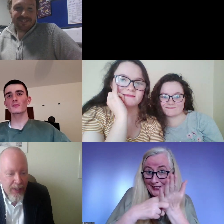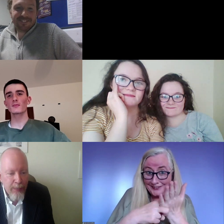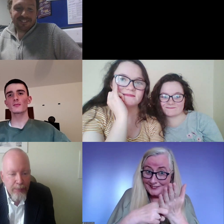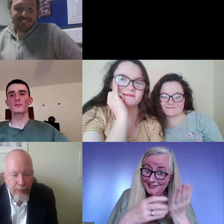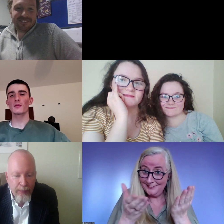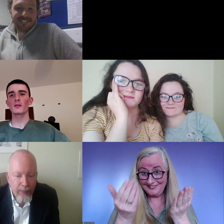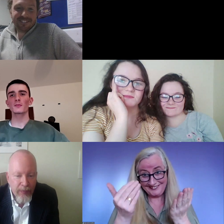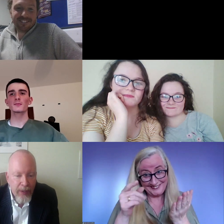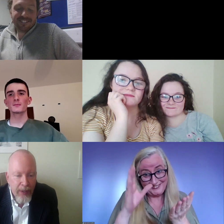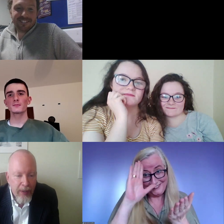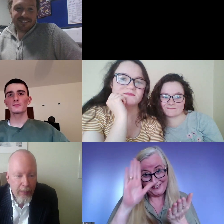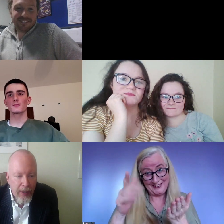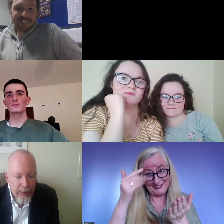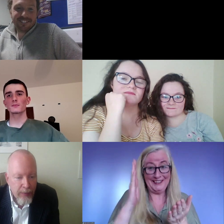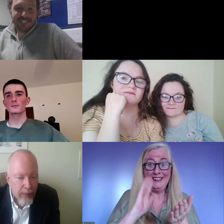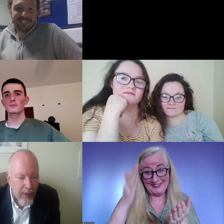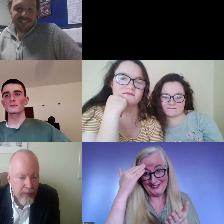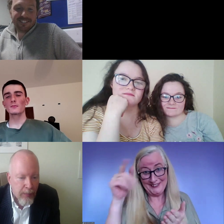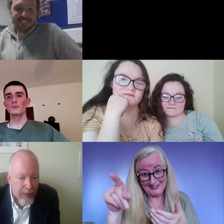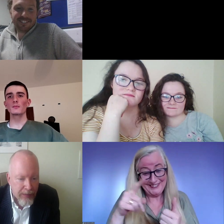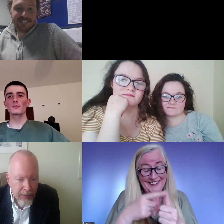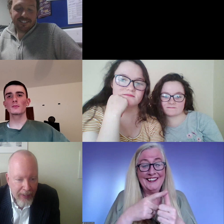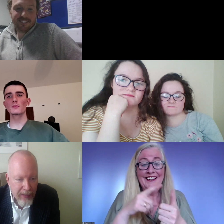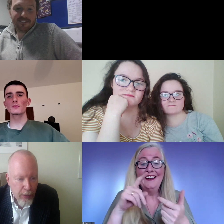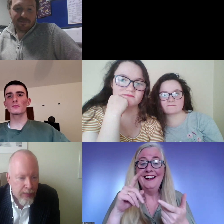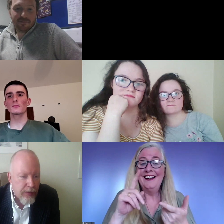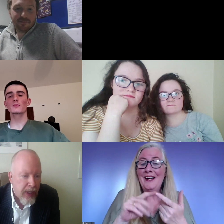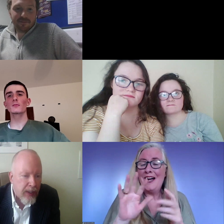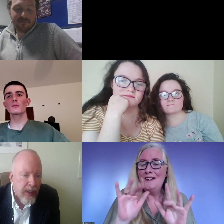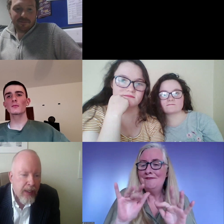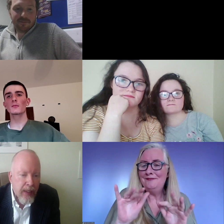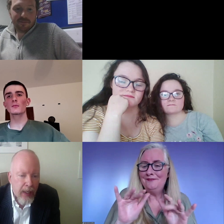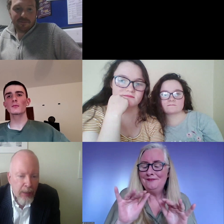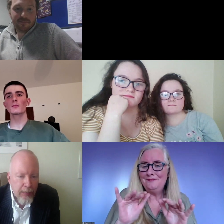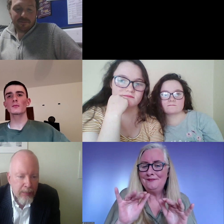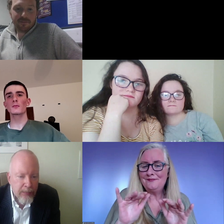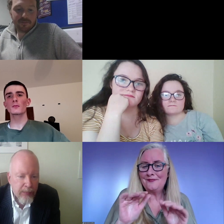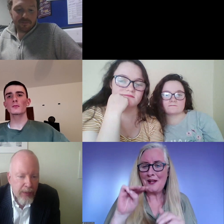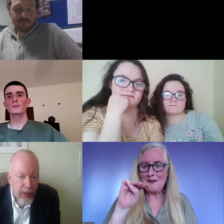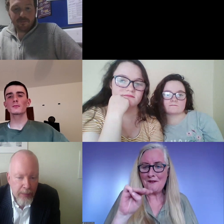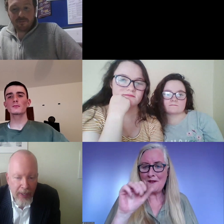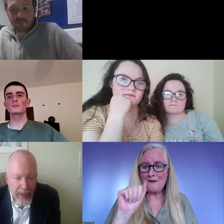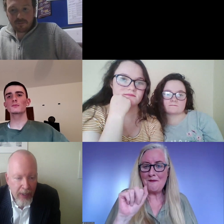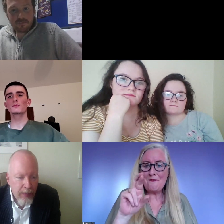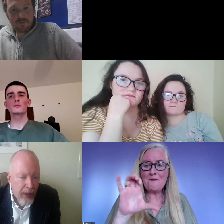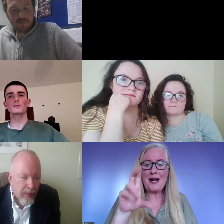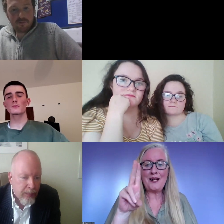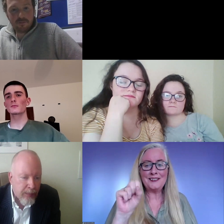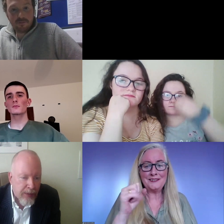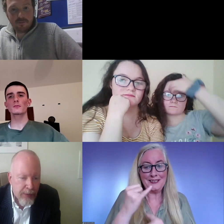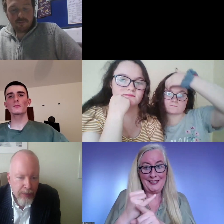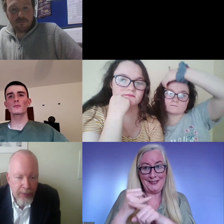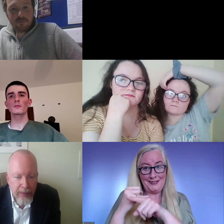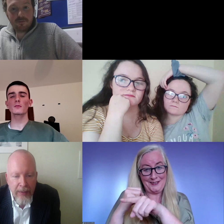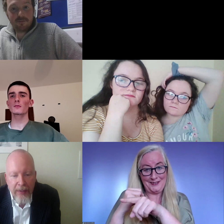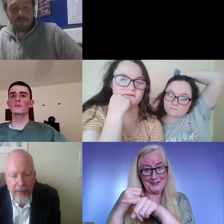let's, how is one from Marcus in Athlone for Jack? The author Pat McCabe. Jack,